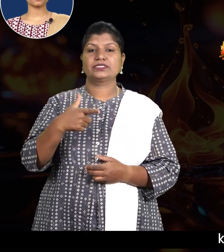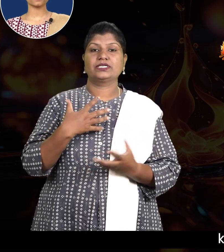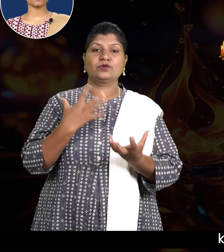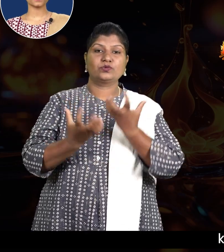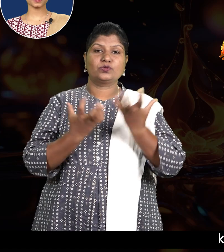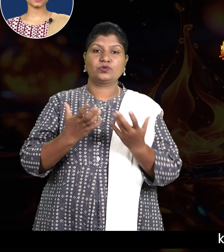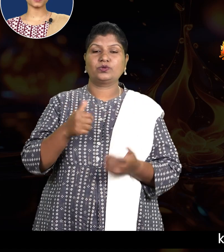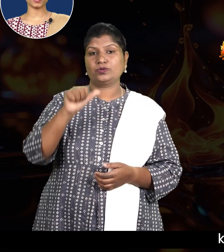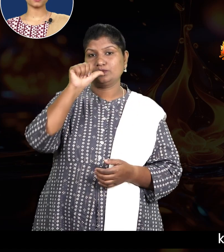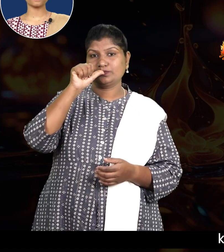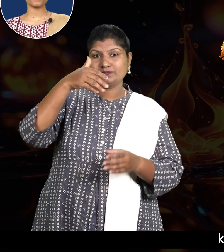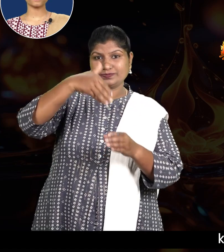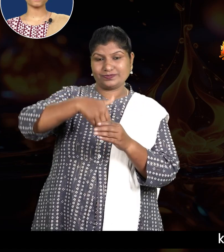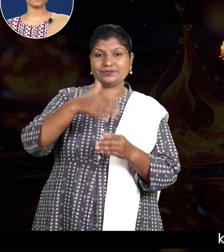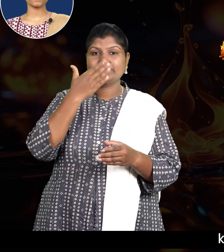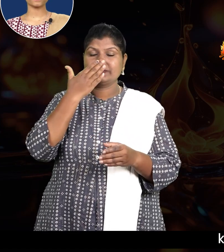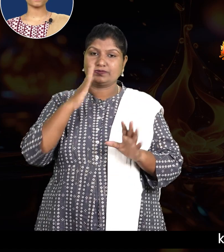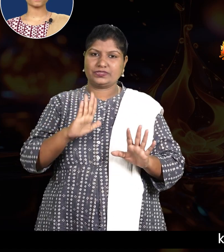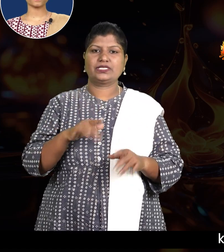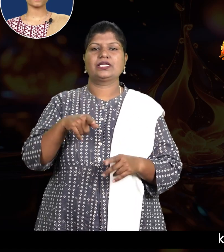kerosene, etc.